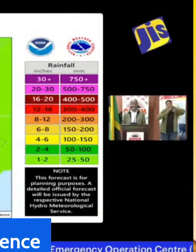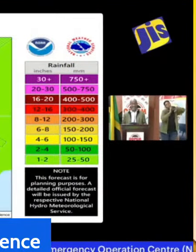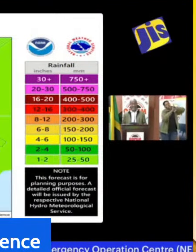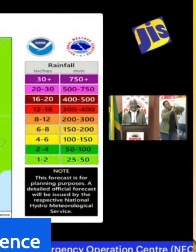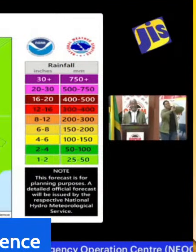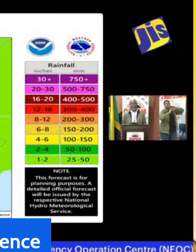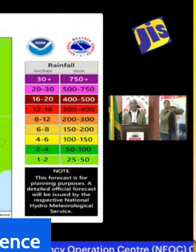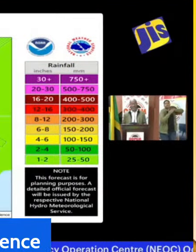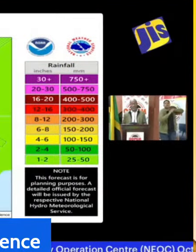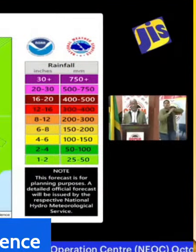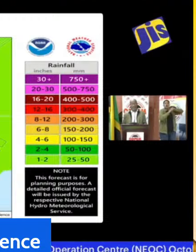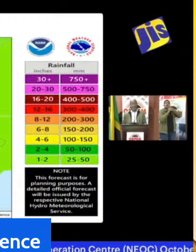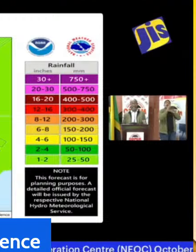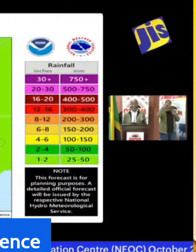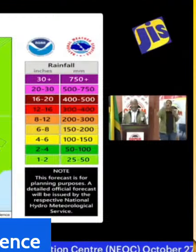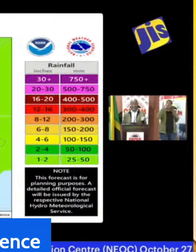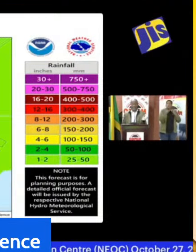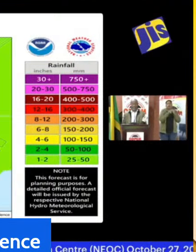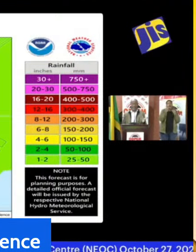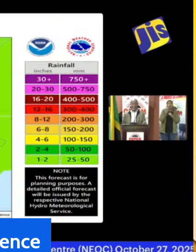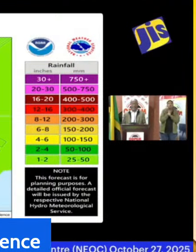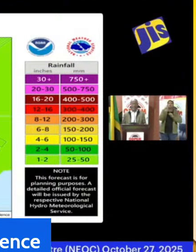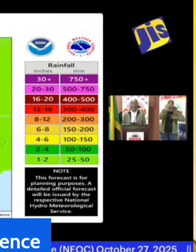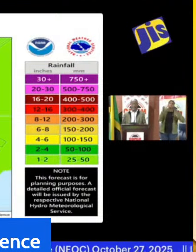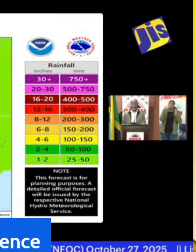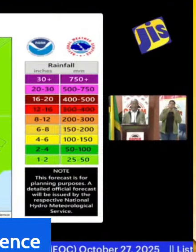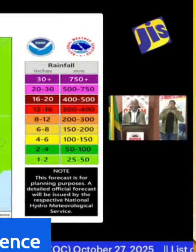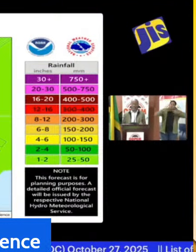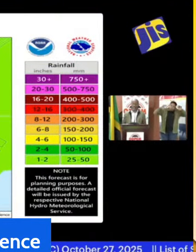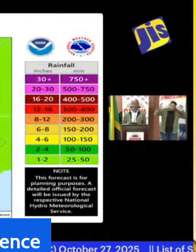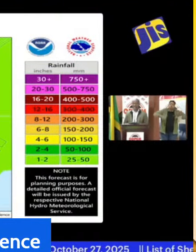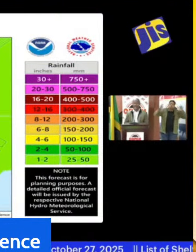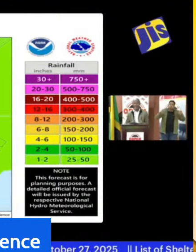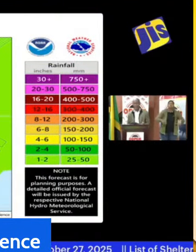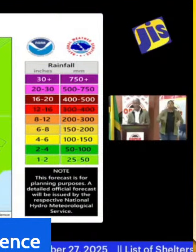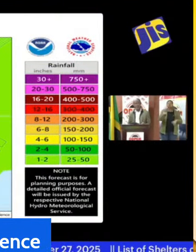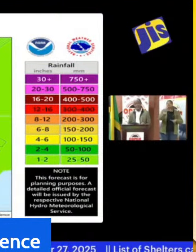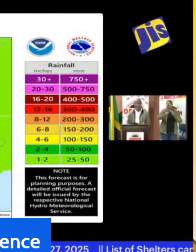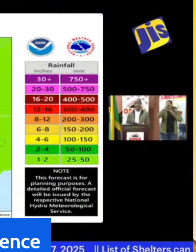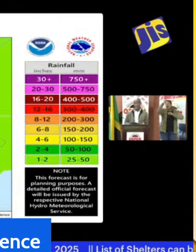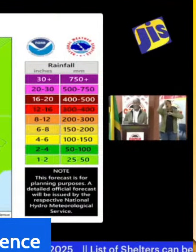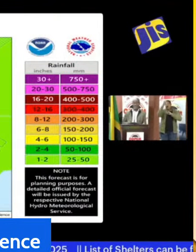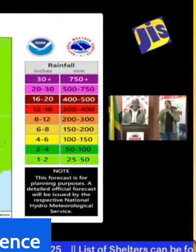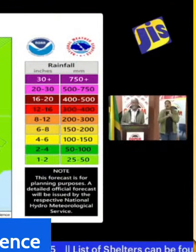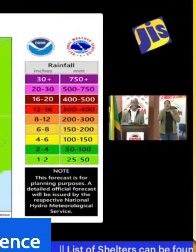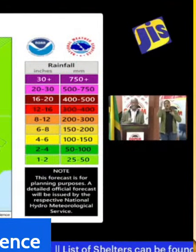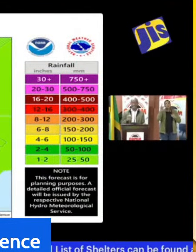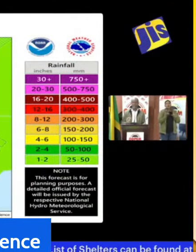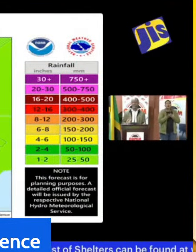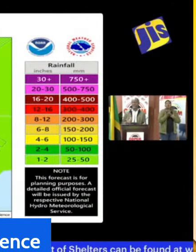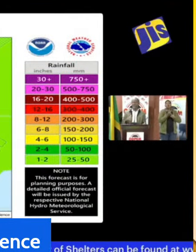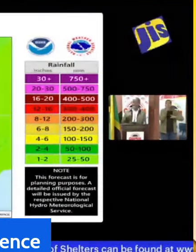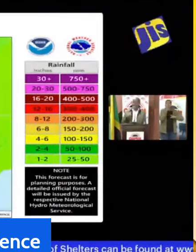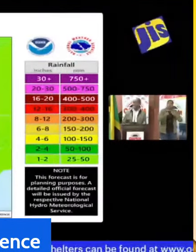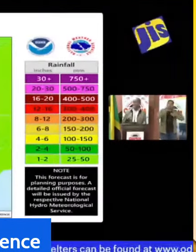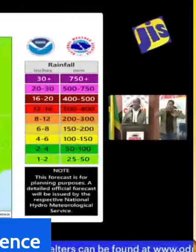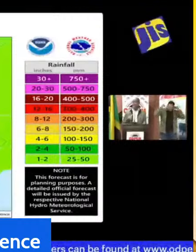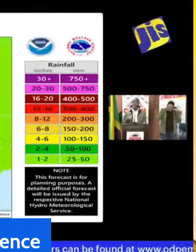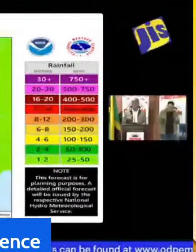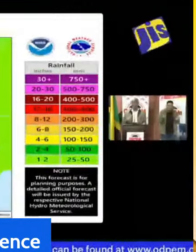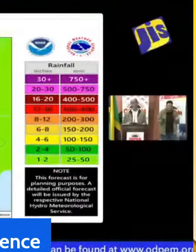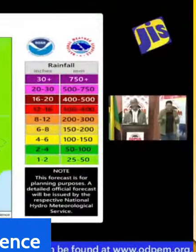end would actually be receiving more of the rainfall as well. But because the